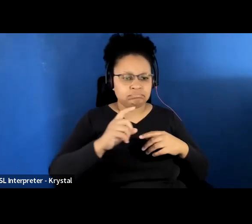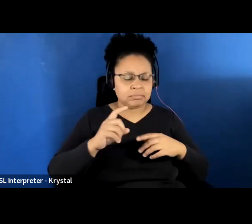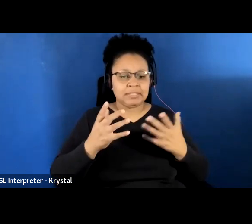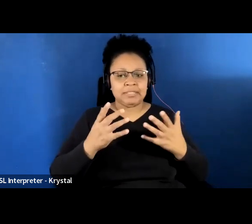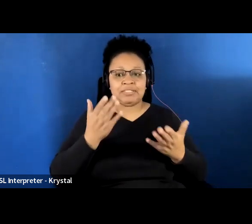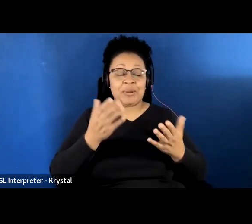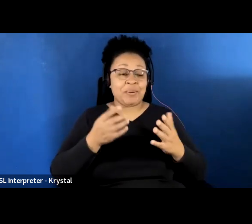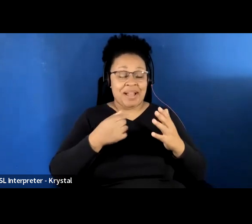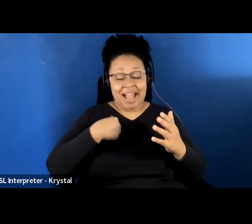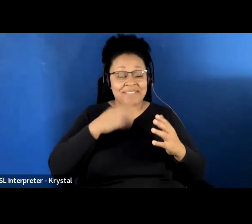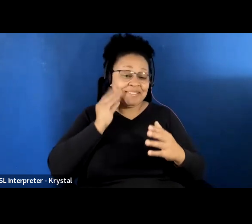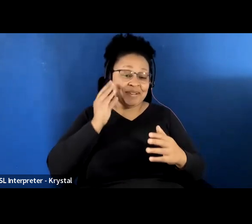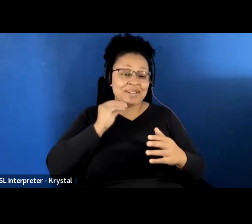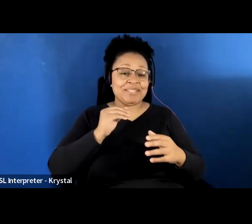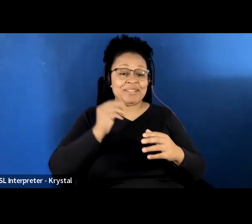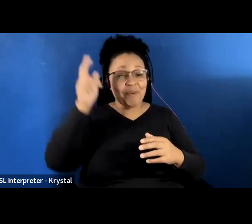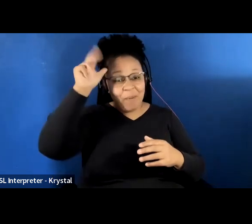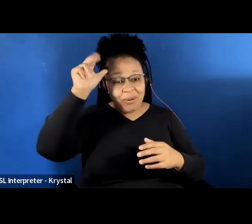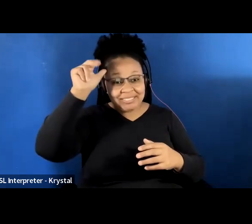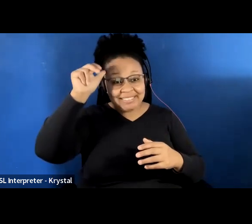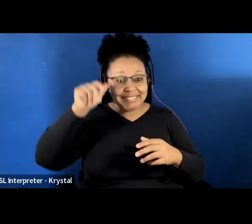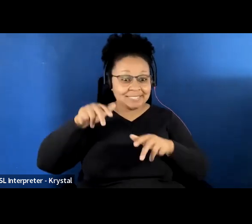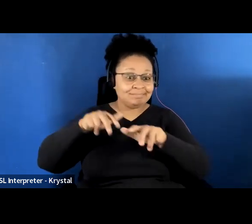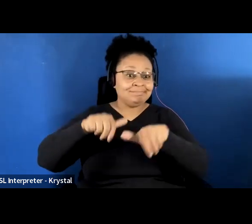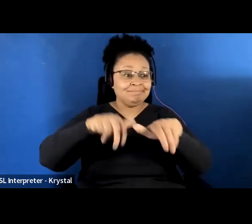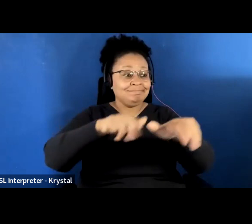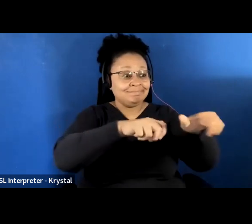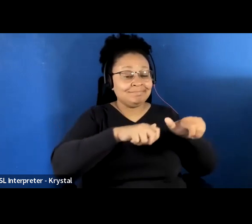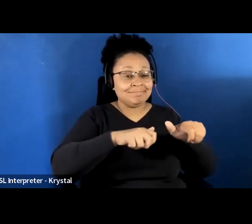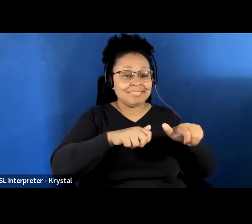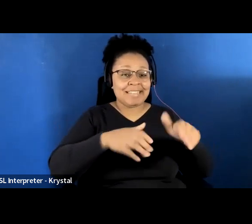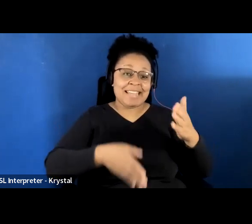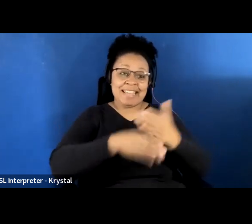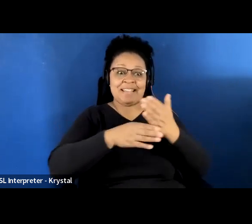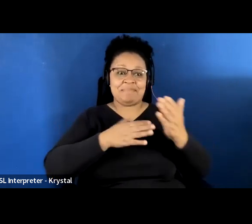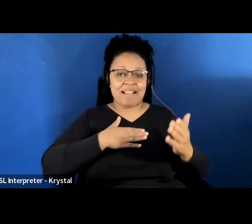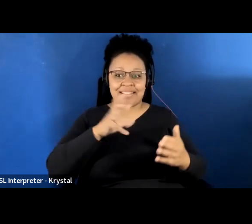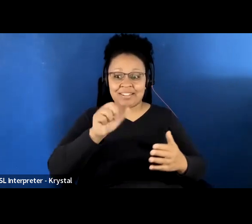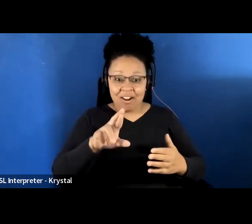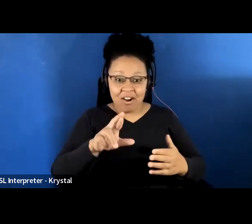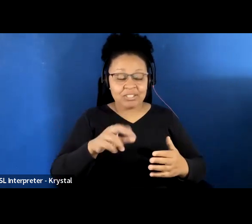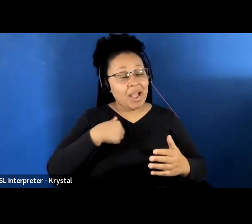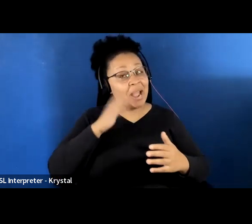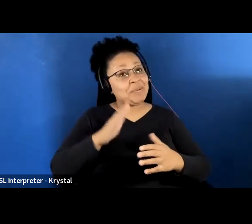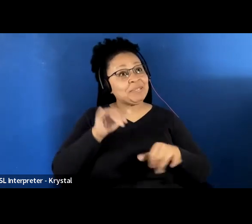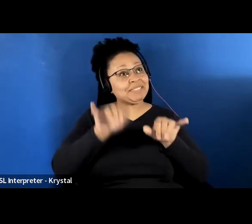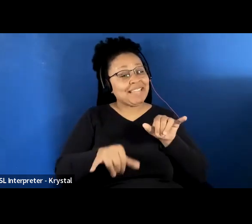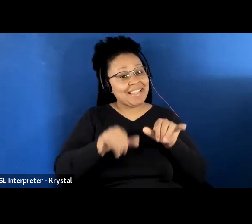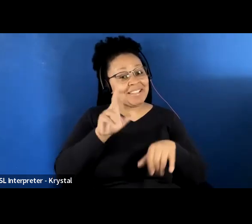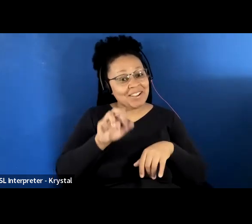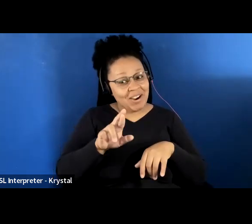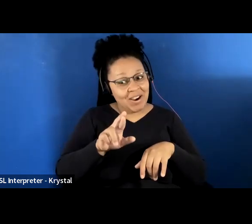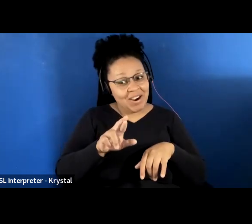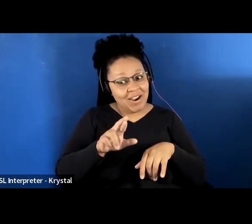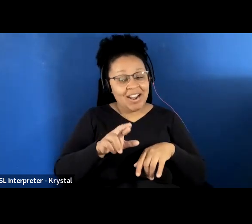in like a rural place, and I've had horses kick my car. So like I'm gonna stay in the car, but I roll down my window and I say,